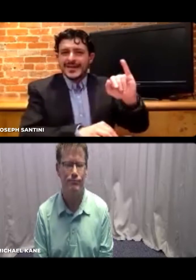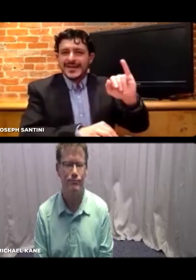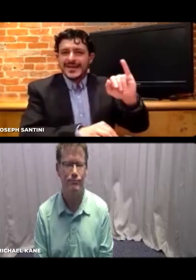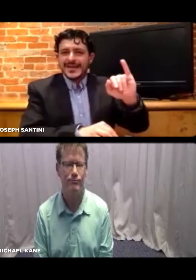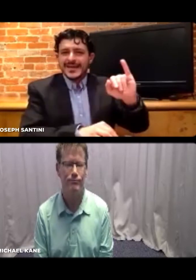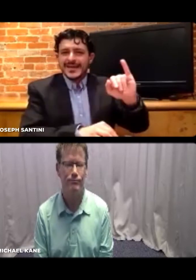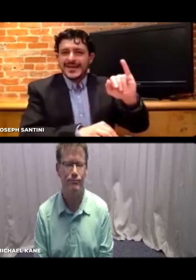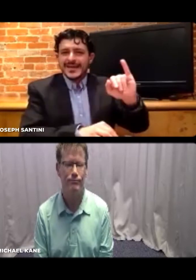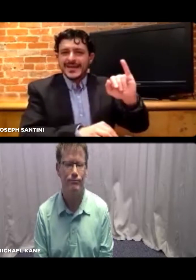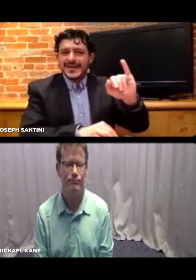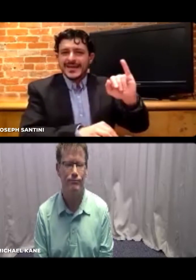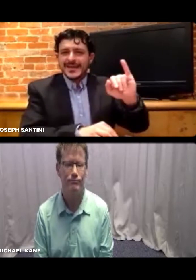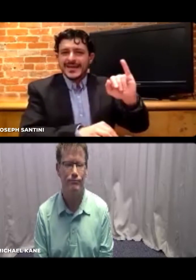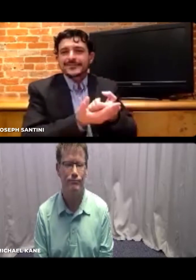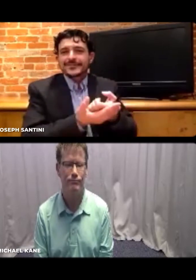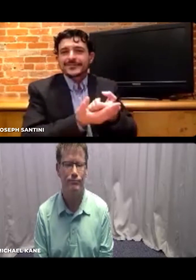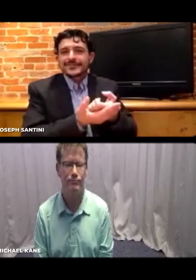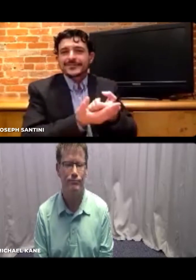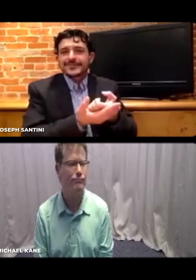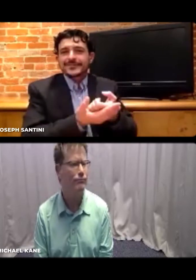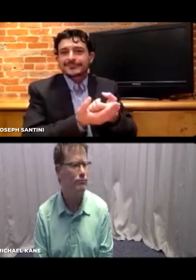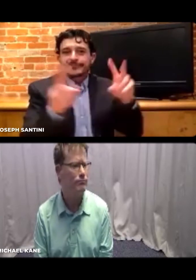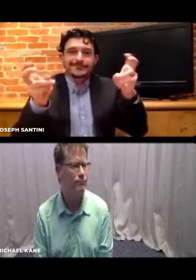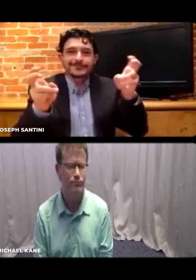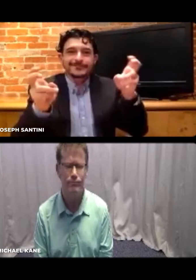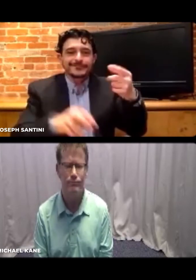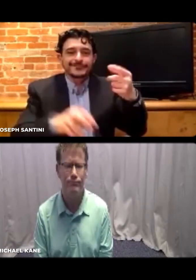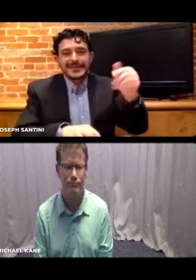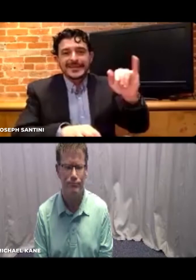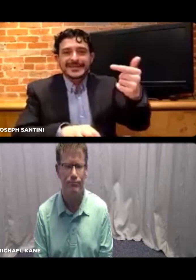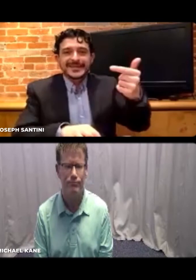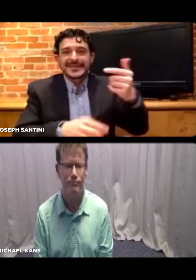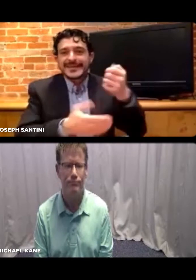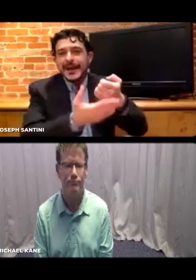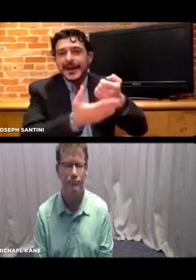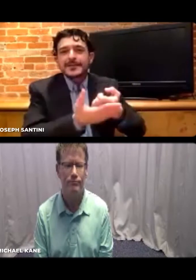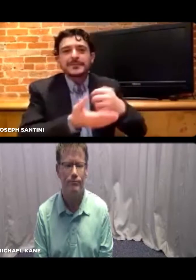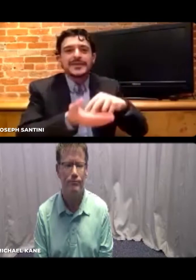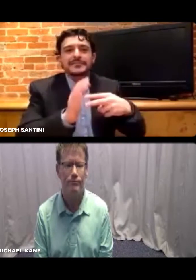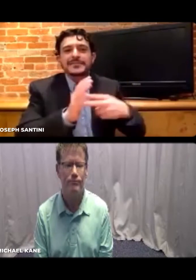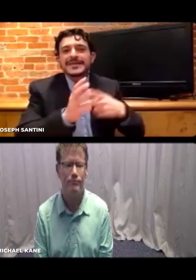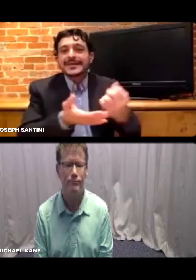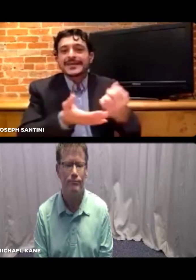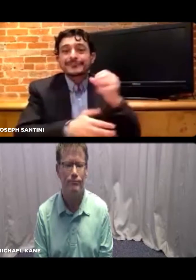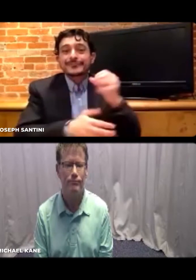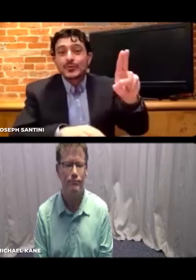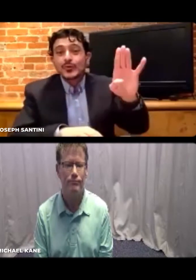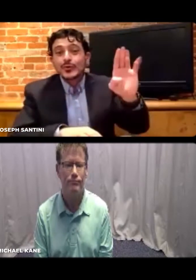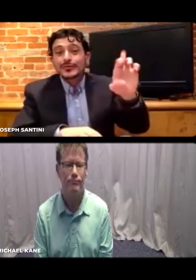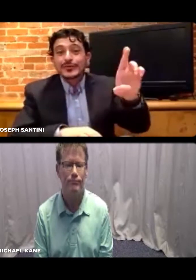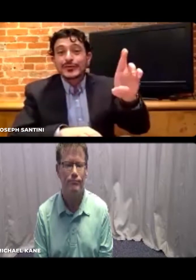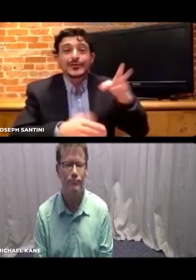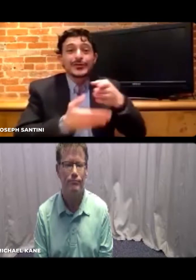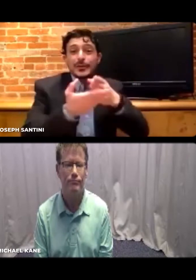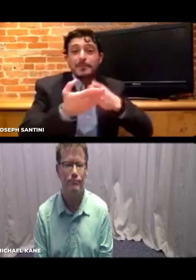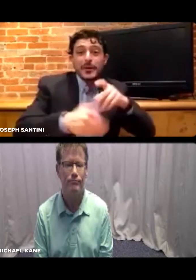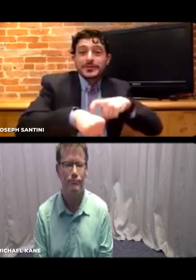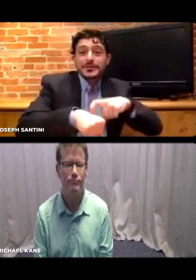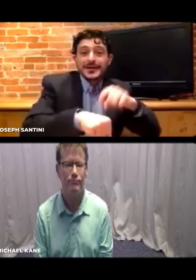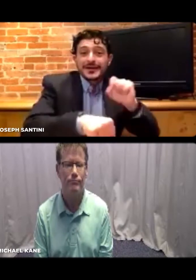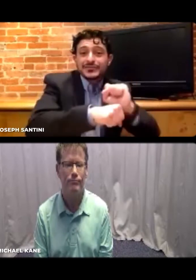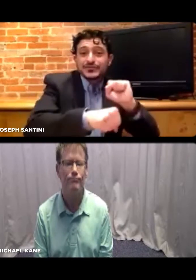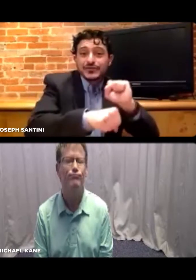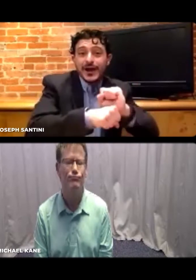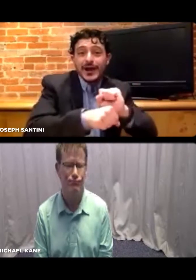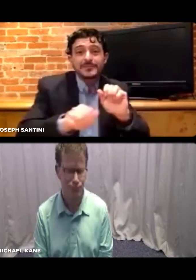working age and has a gig in this e-economy like Uber